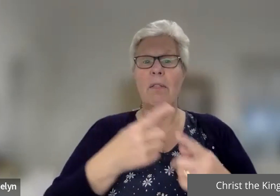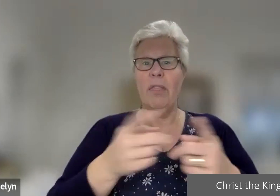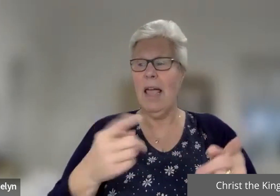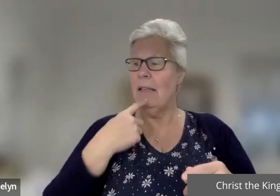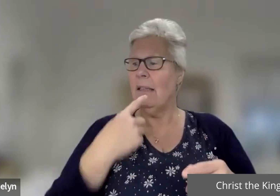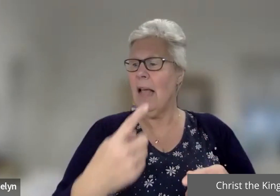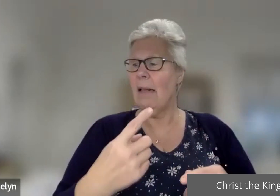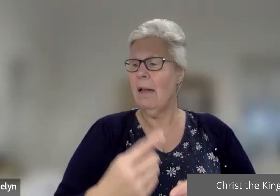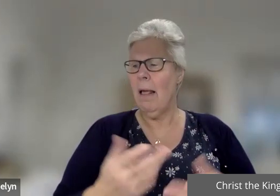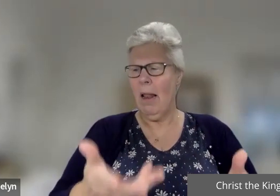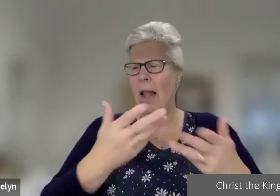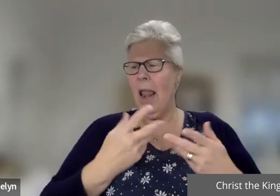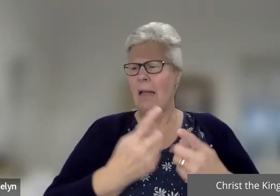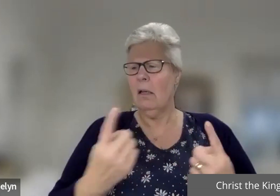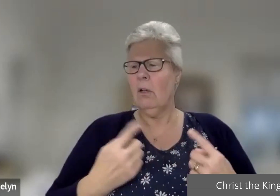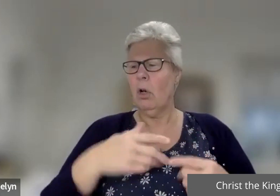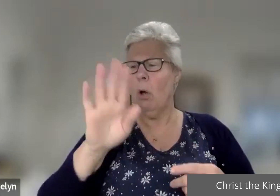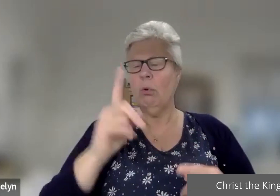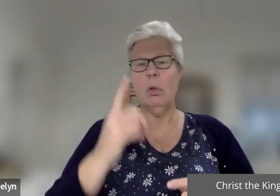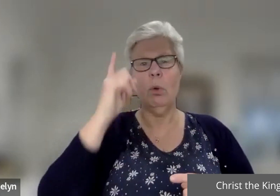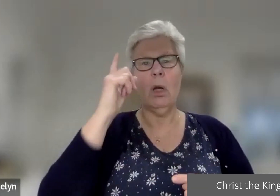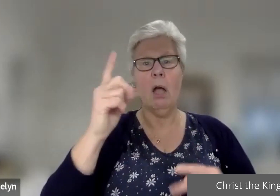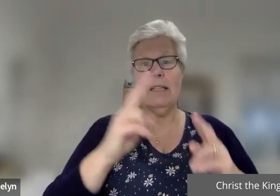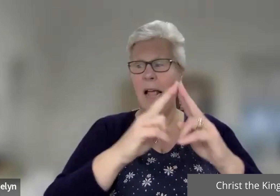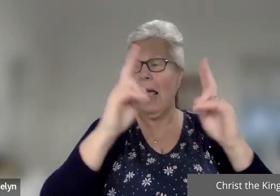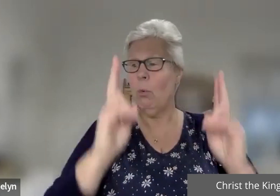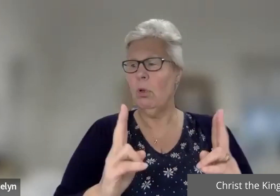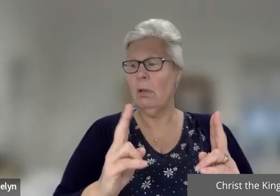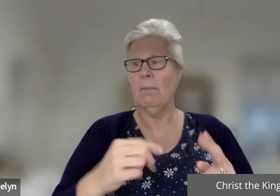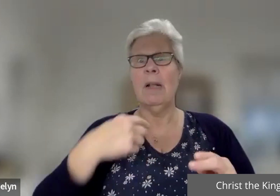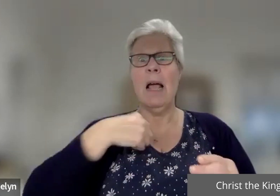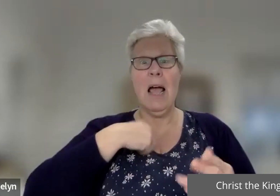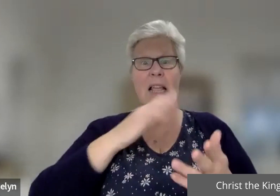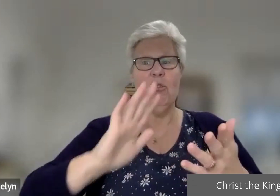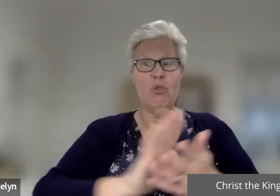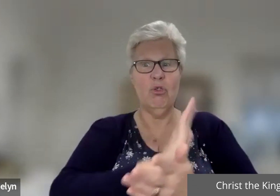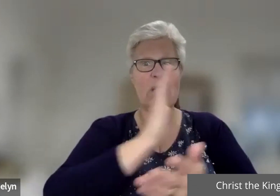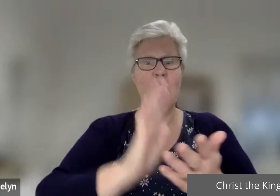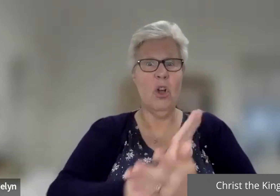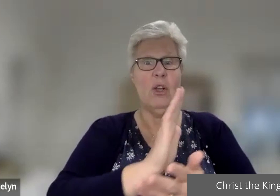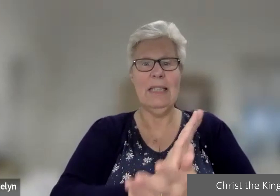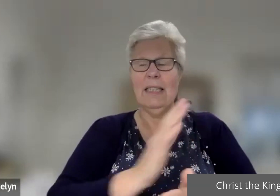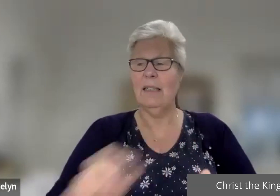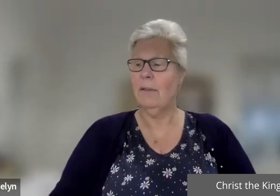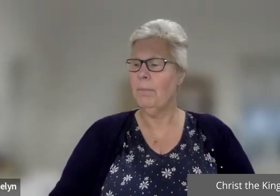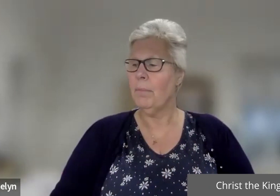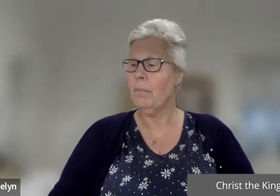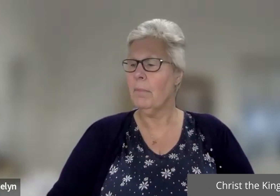When they said, let us go to God's house, I